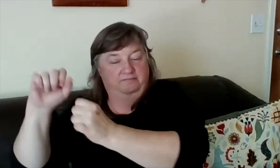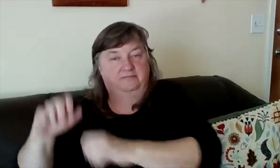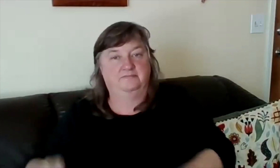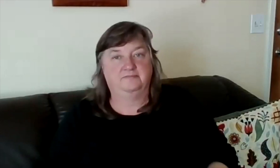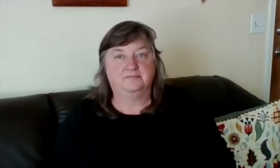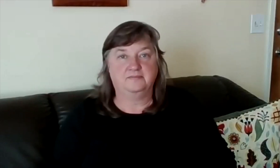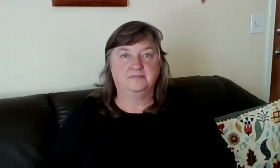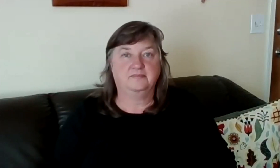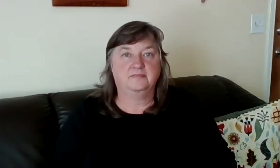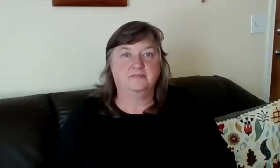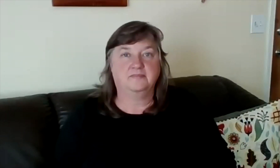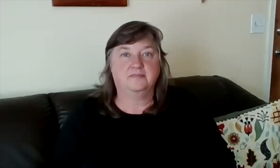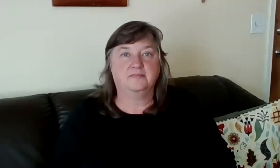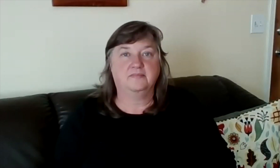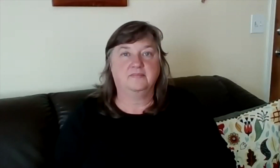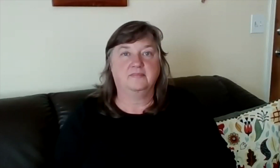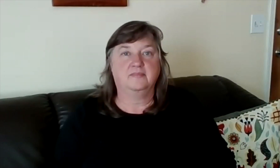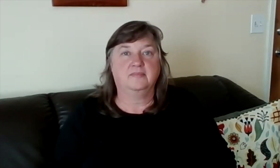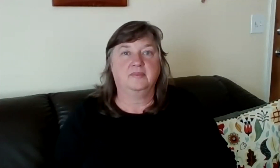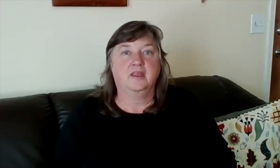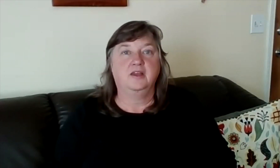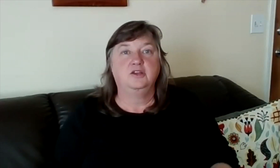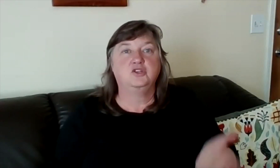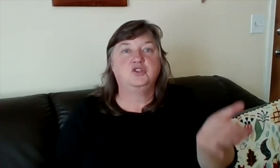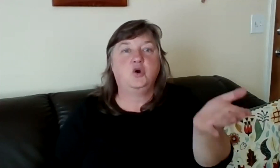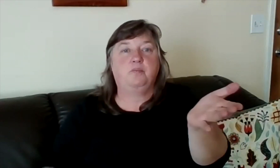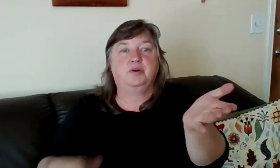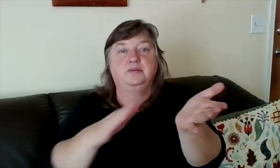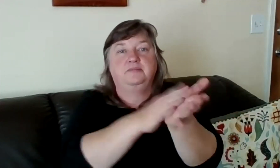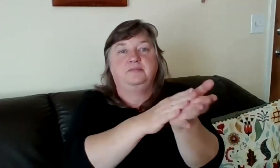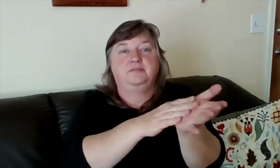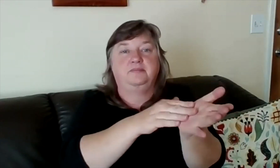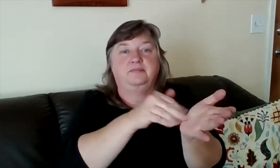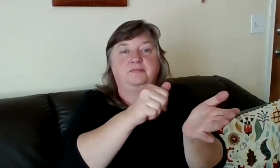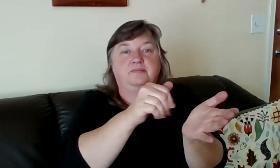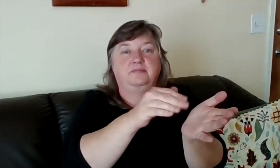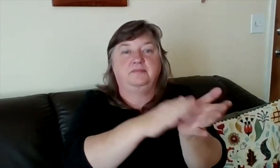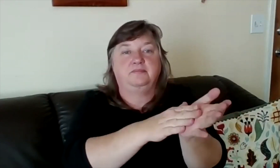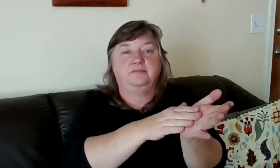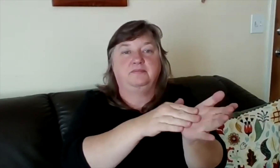Soap.